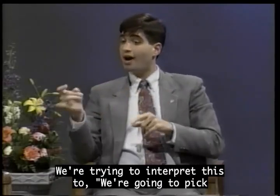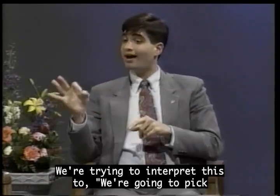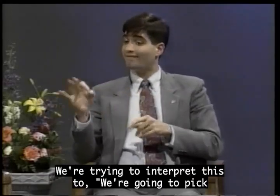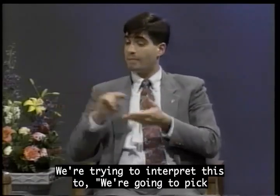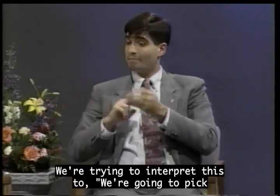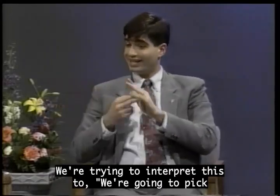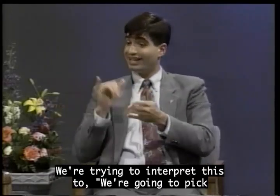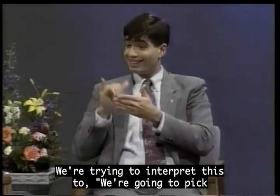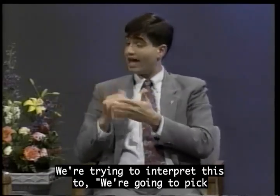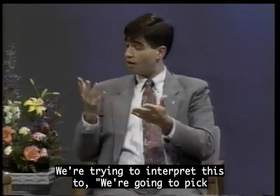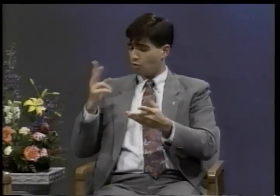for the job.